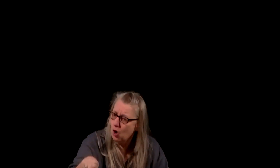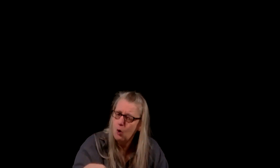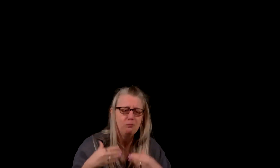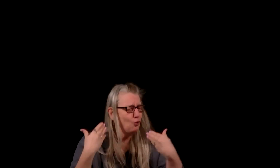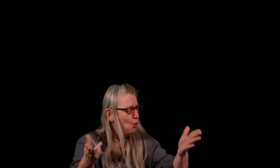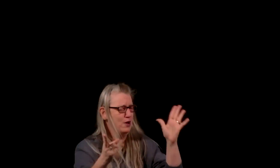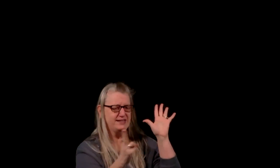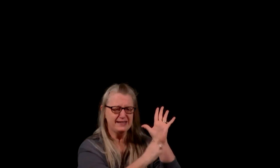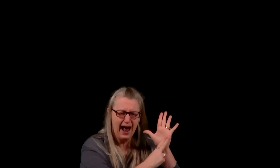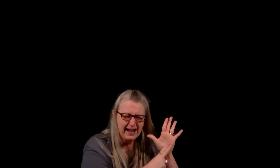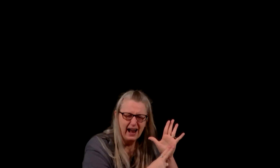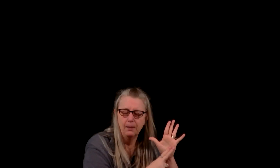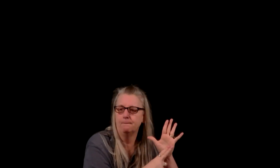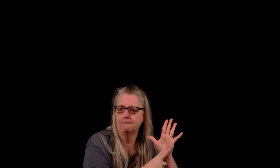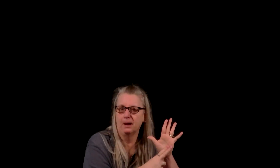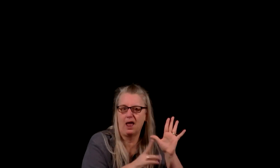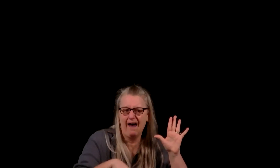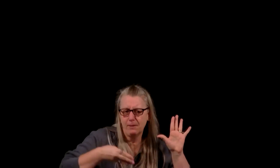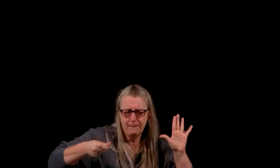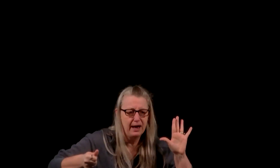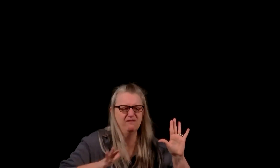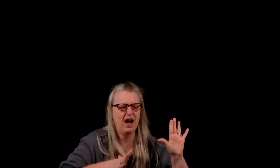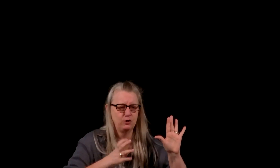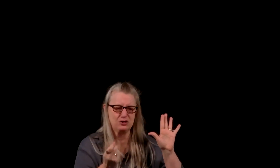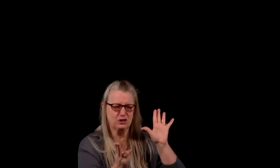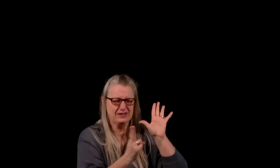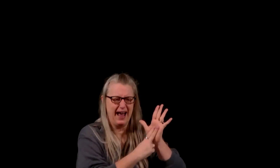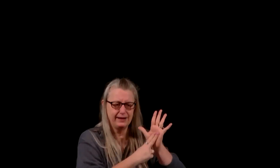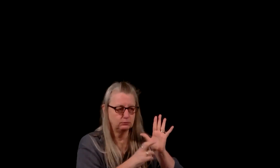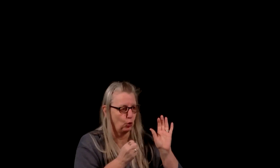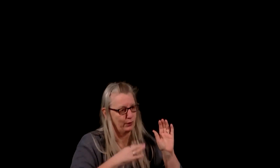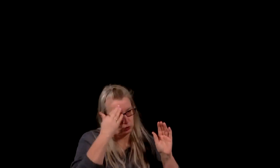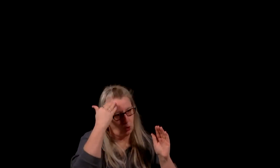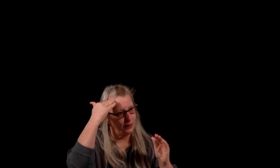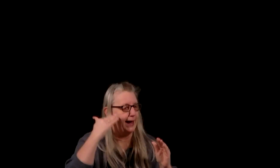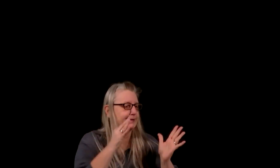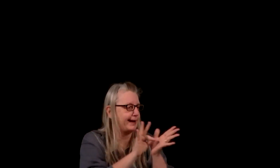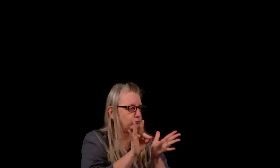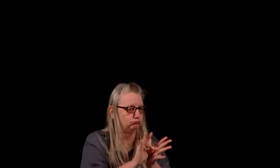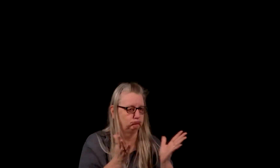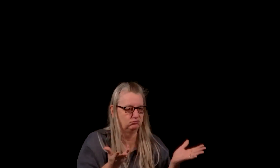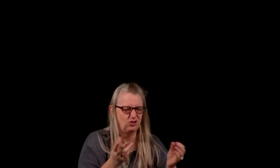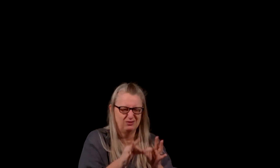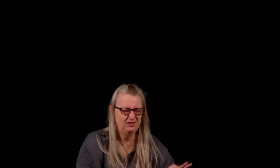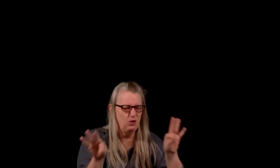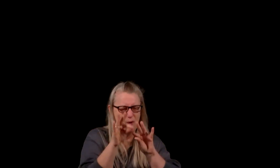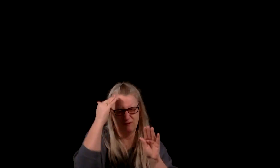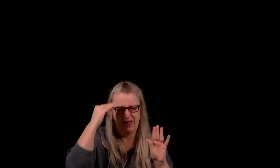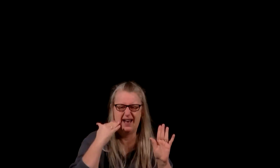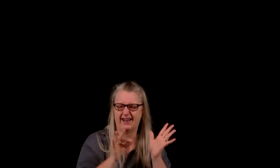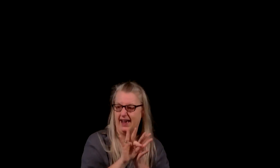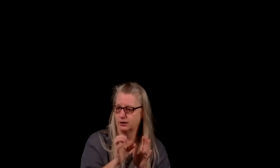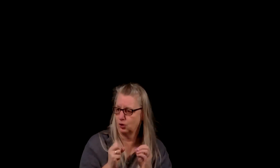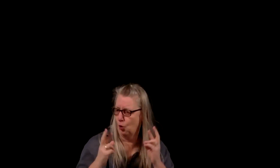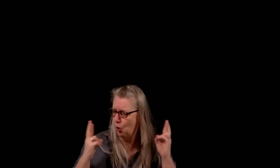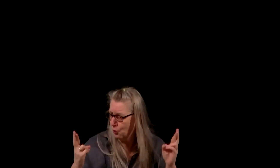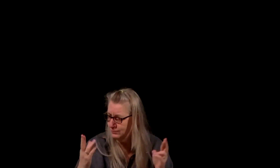to sign up. If you plan to go, please sign up. So we know a head count. It's important to know the head